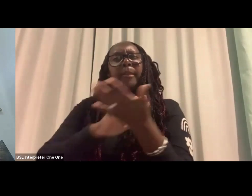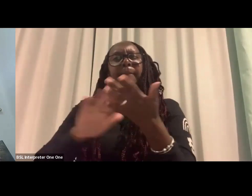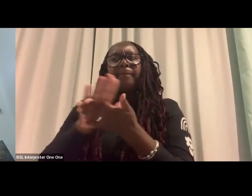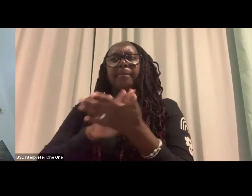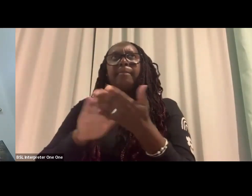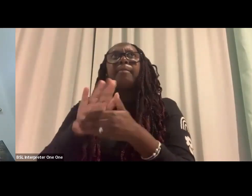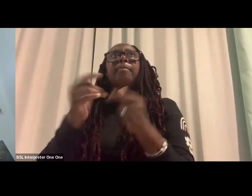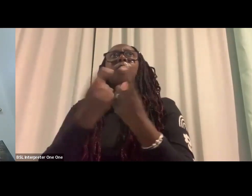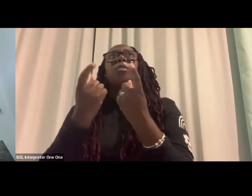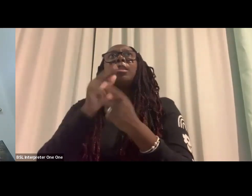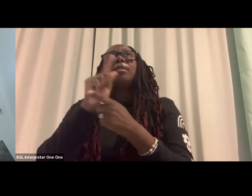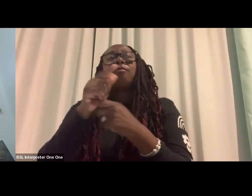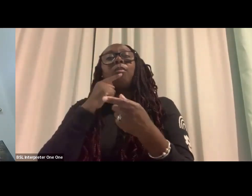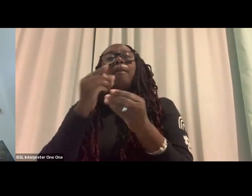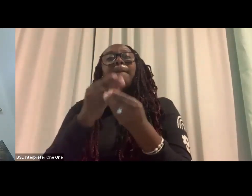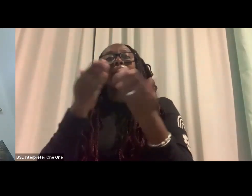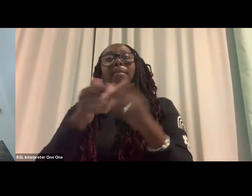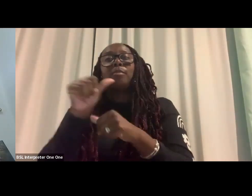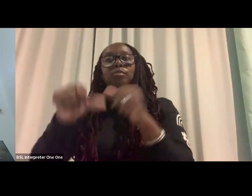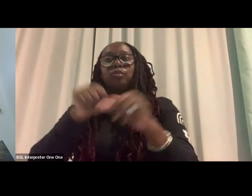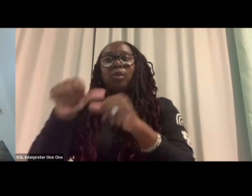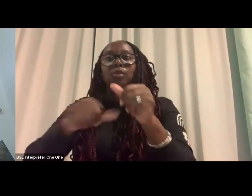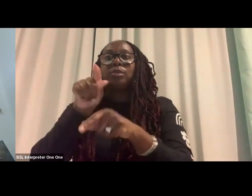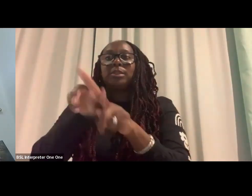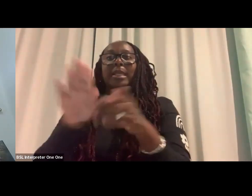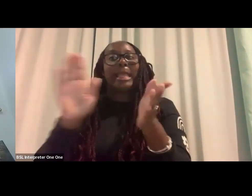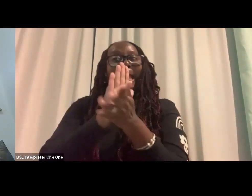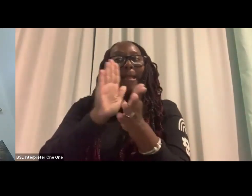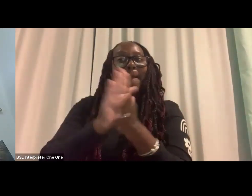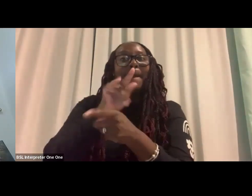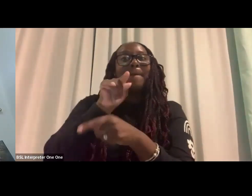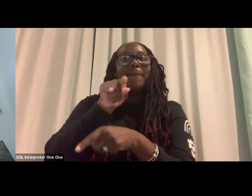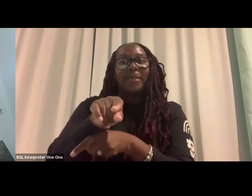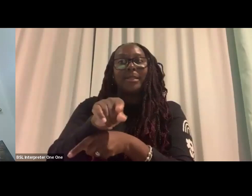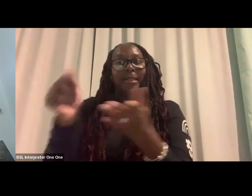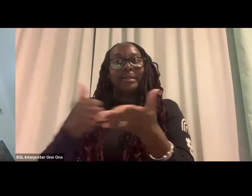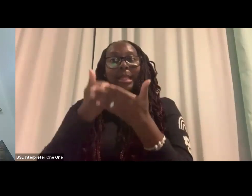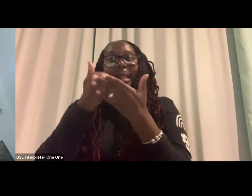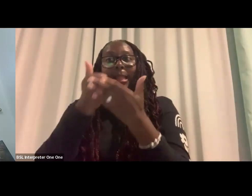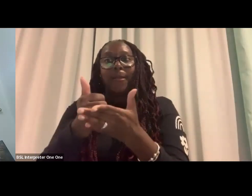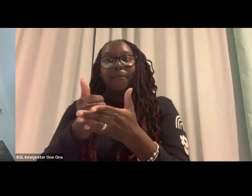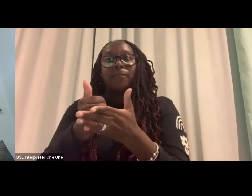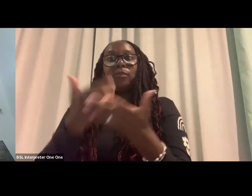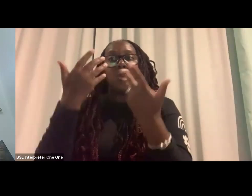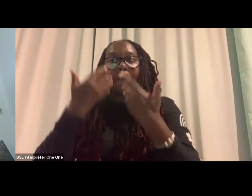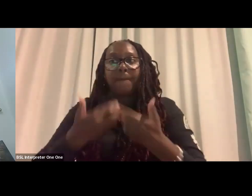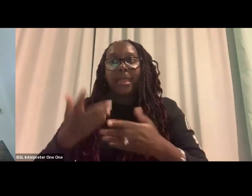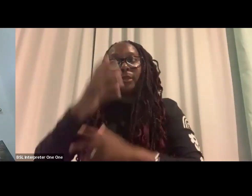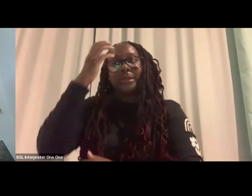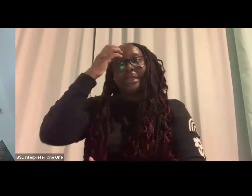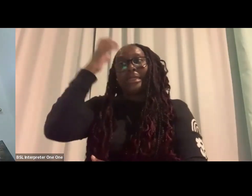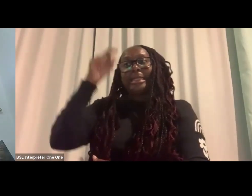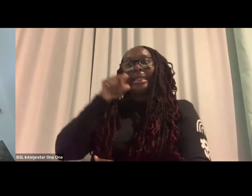insufficient measure of progress, happiness, and well-being of the people at large. So this is His Majesty King in